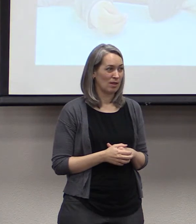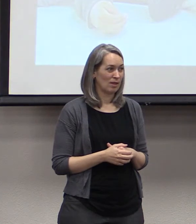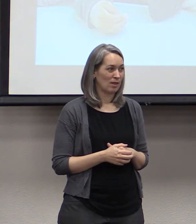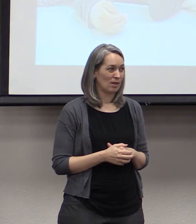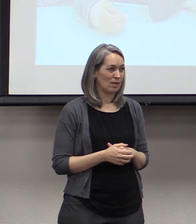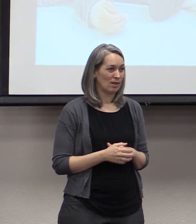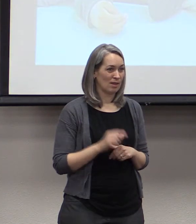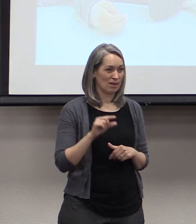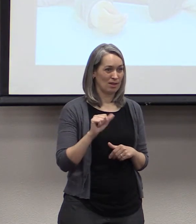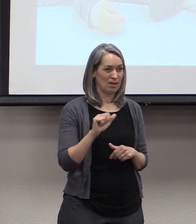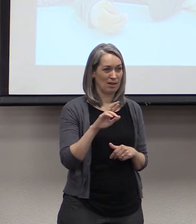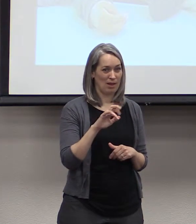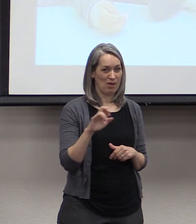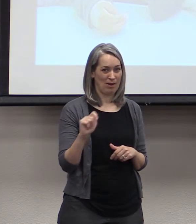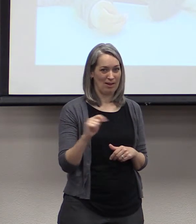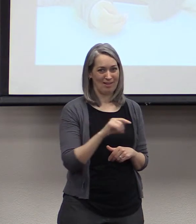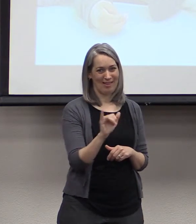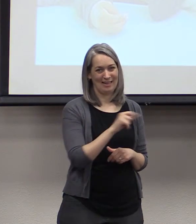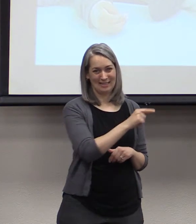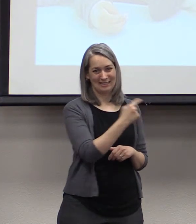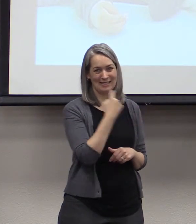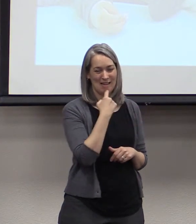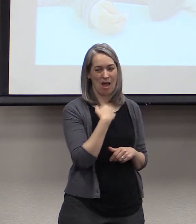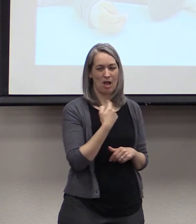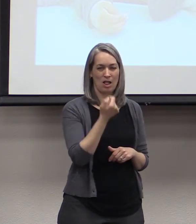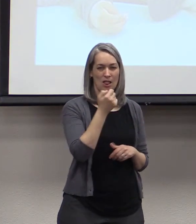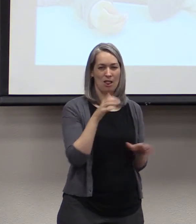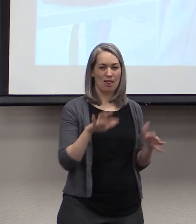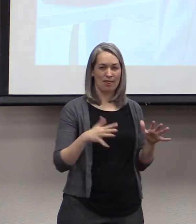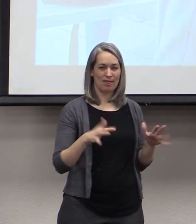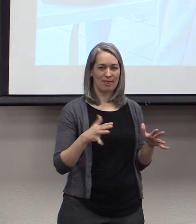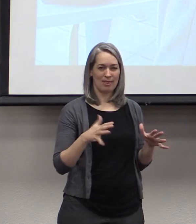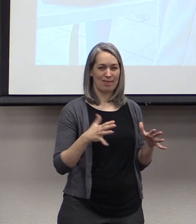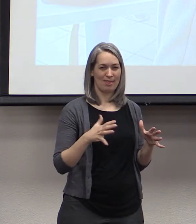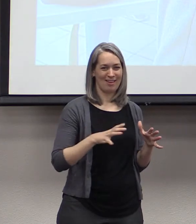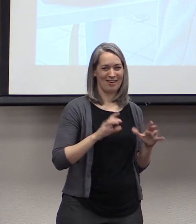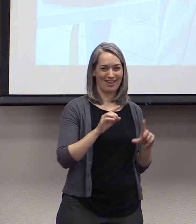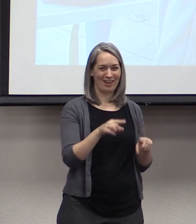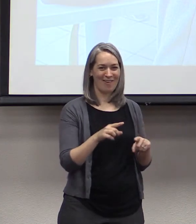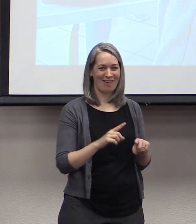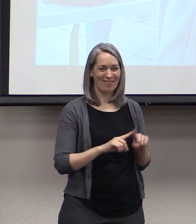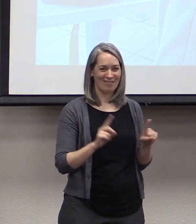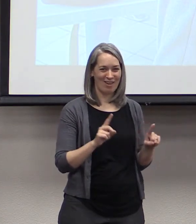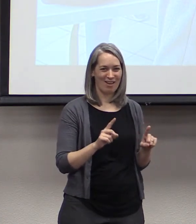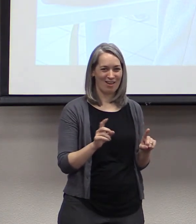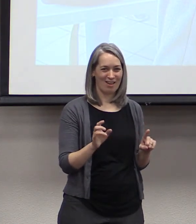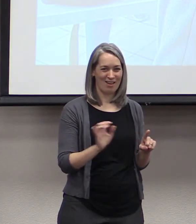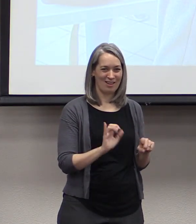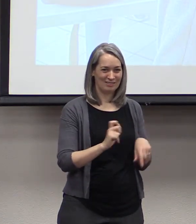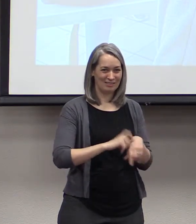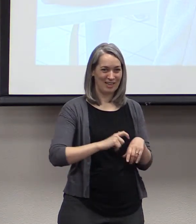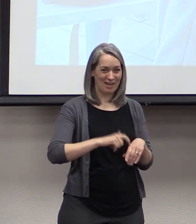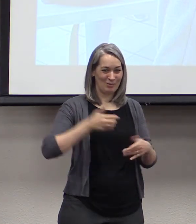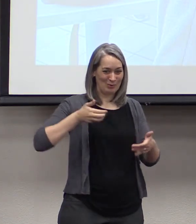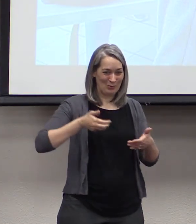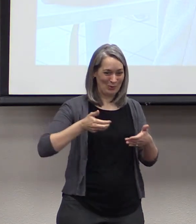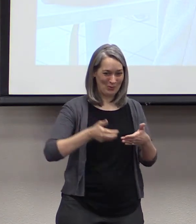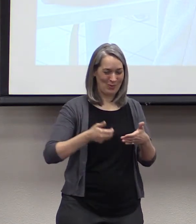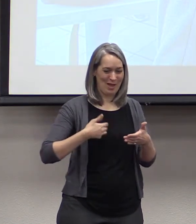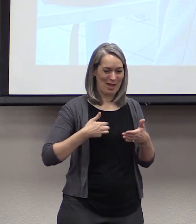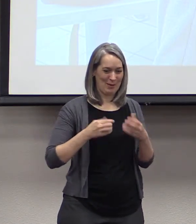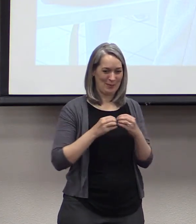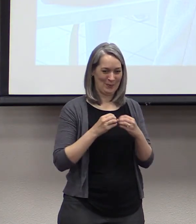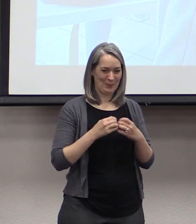As Garrett was saying, there was a bit of nervousness going, but at first, but as I got closer to going, my excitement